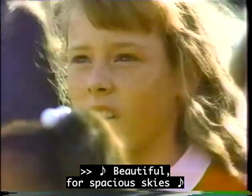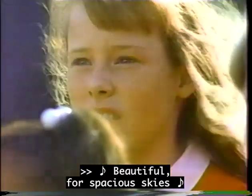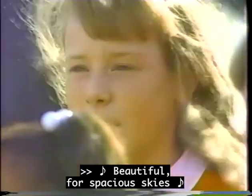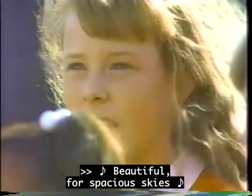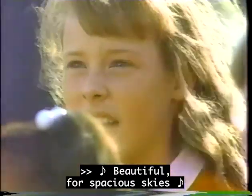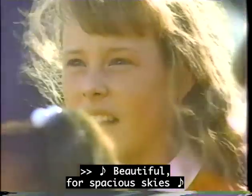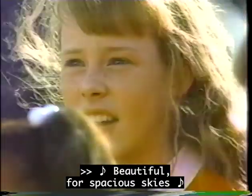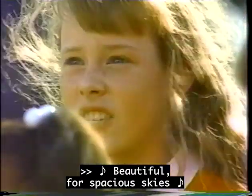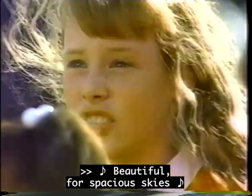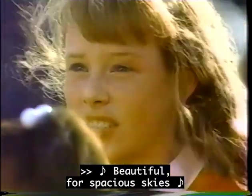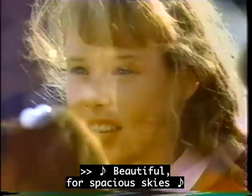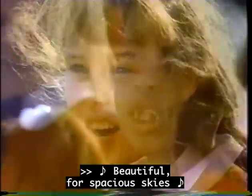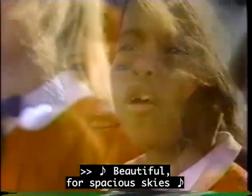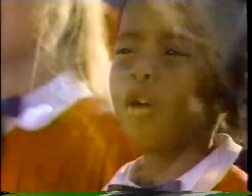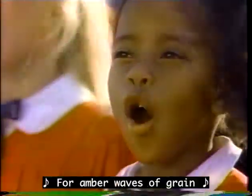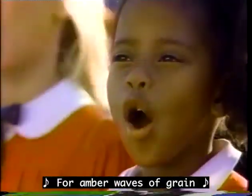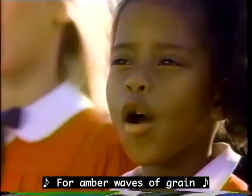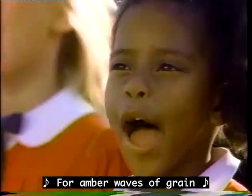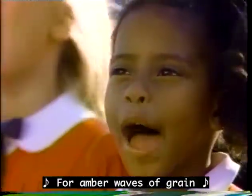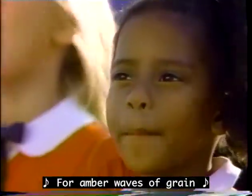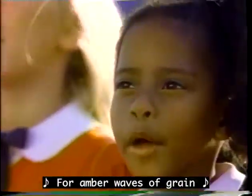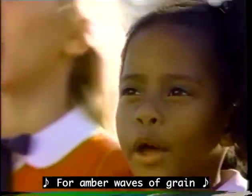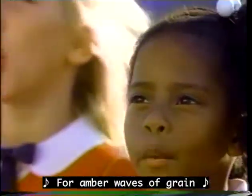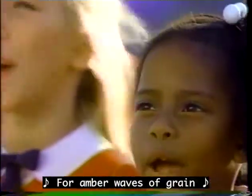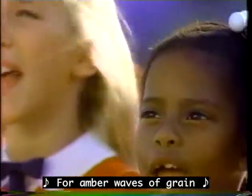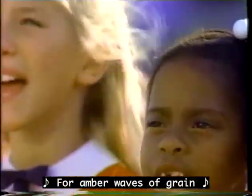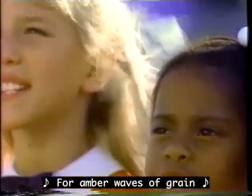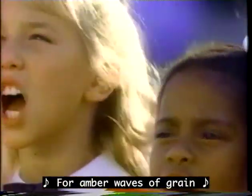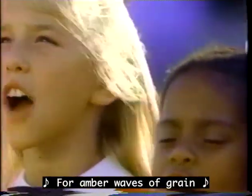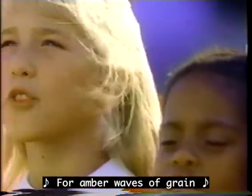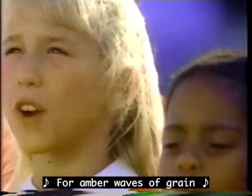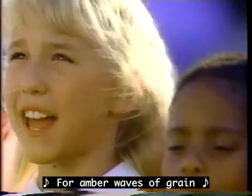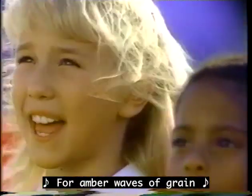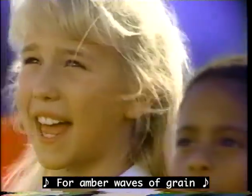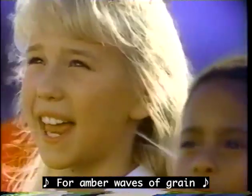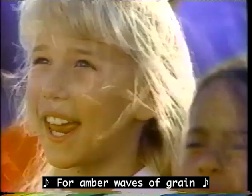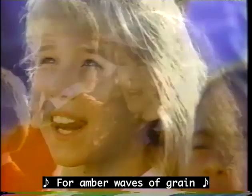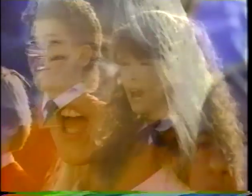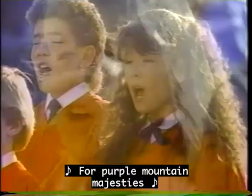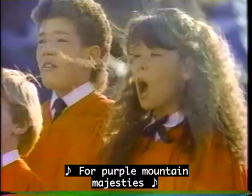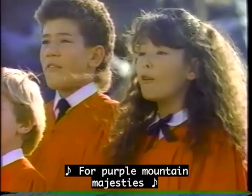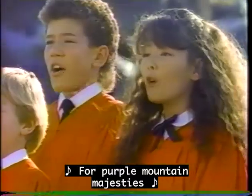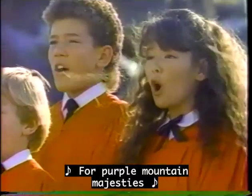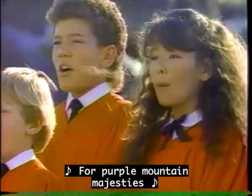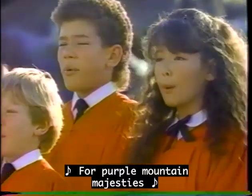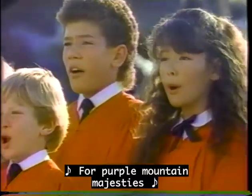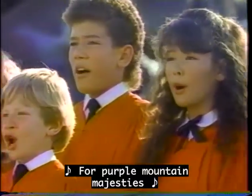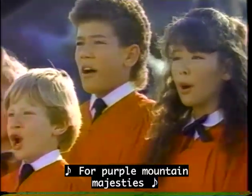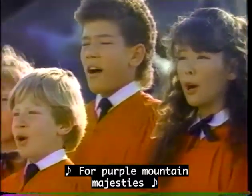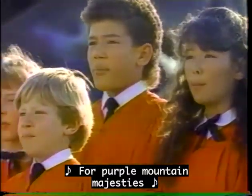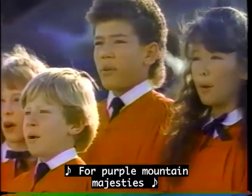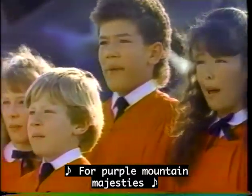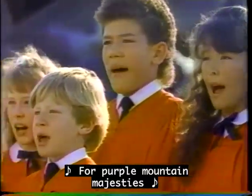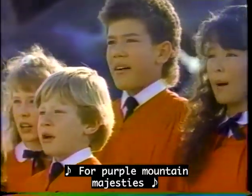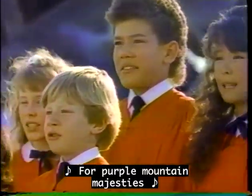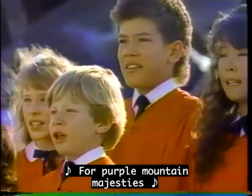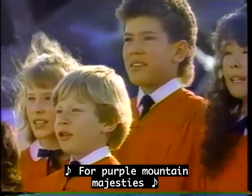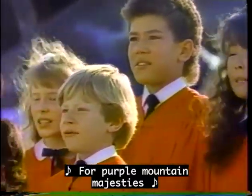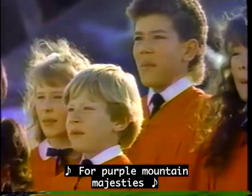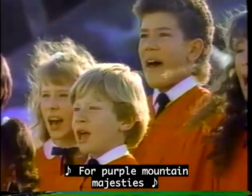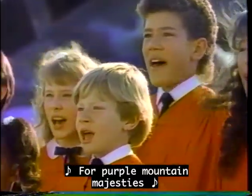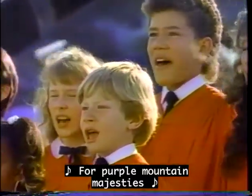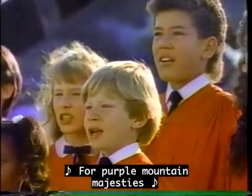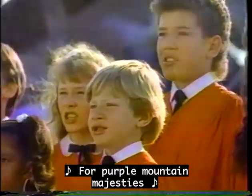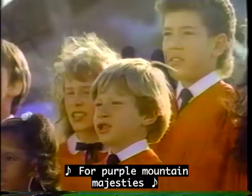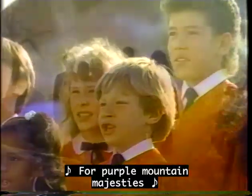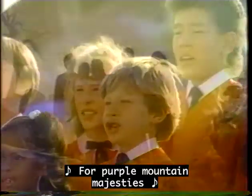Beautiful for spacious skies, for amber waves of grain, for purple